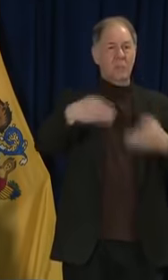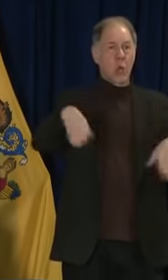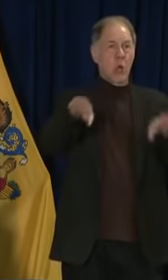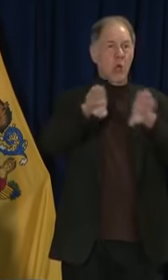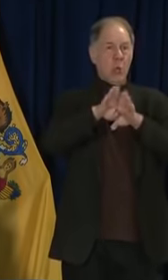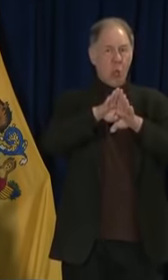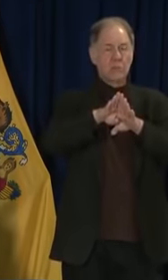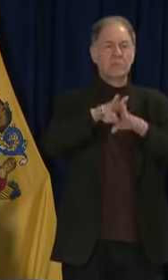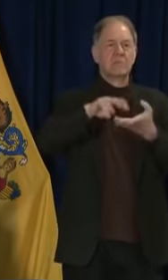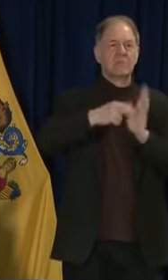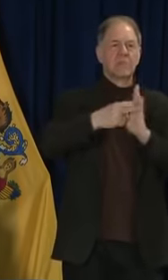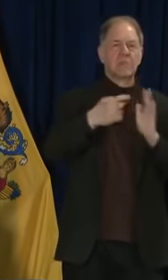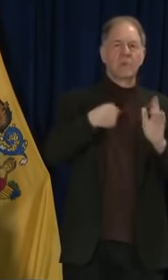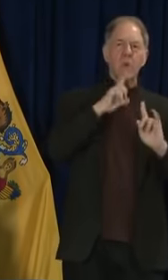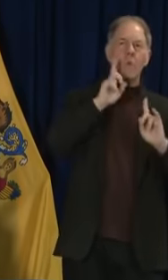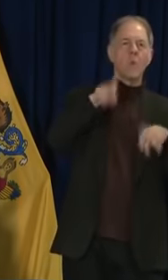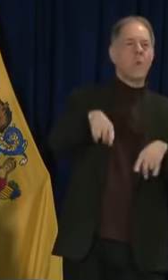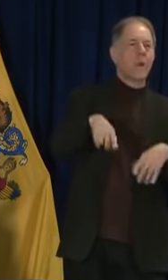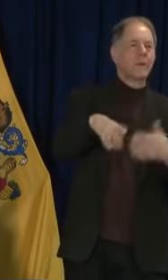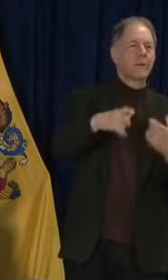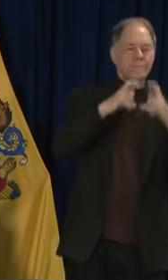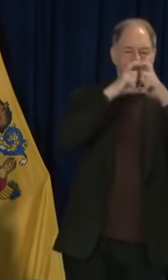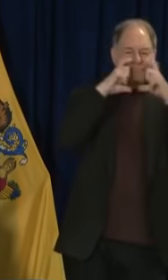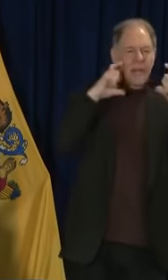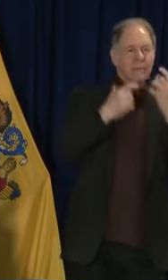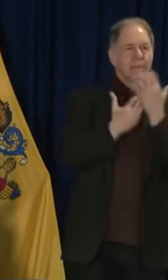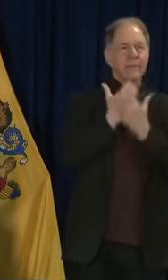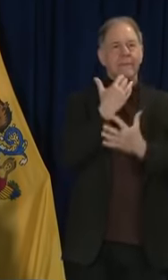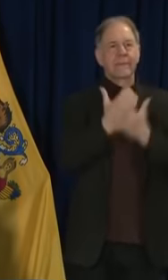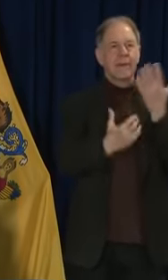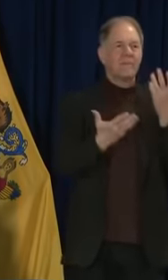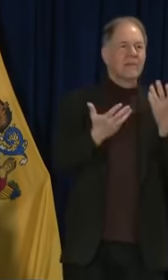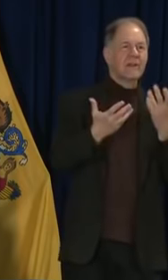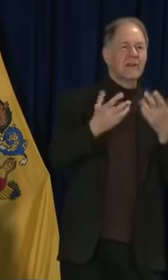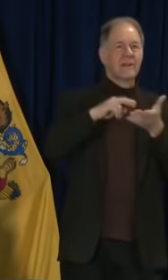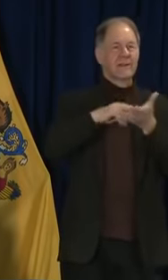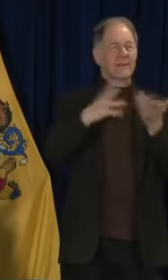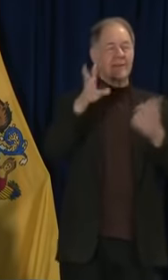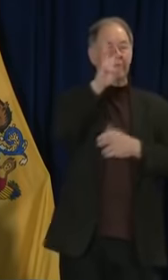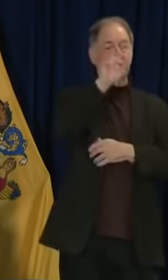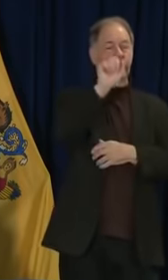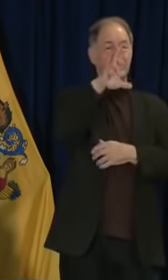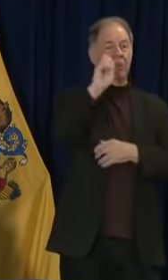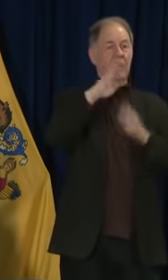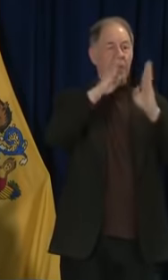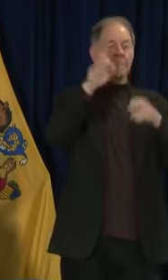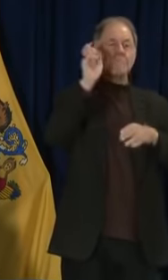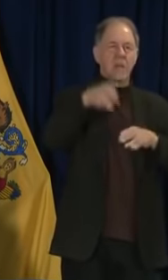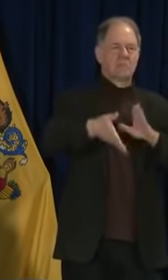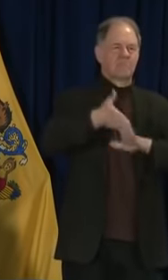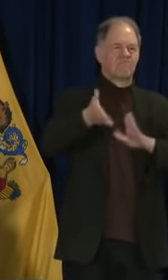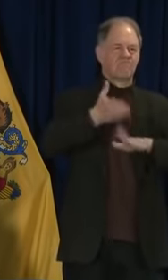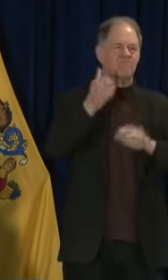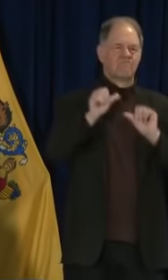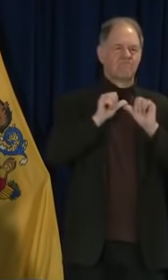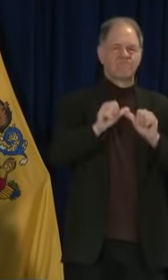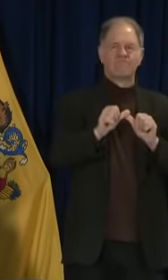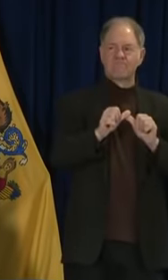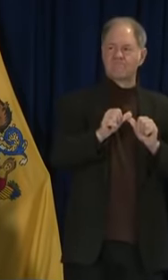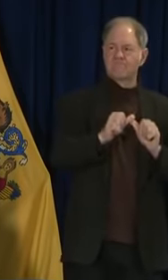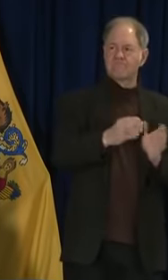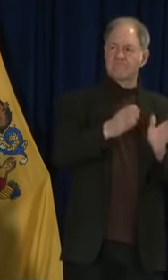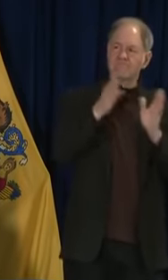thing we need right now. So I think you should assume that warehouses are going to have to be able to proceed as business as usual. Was I too kind on the one